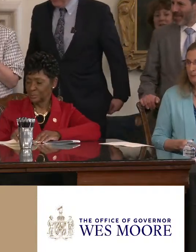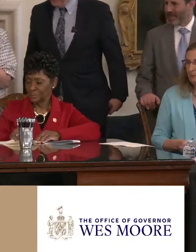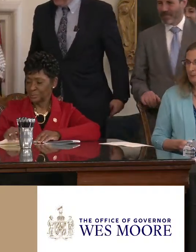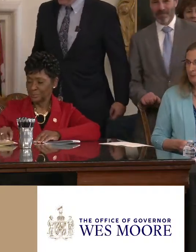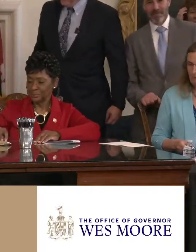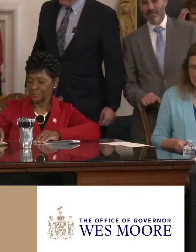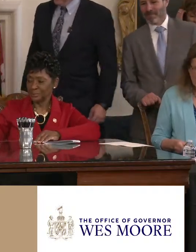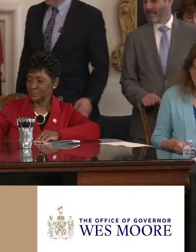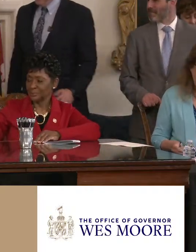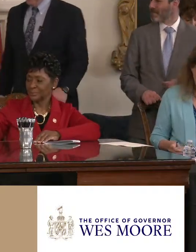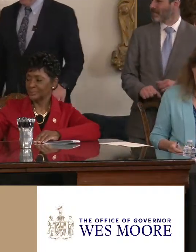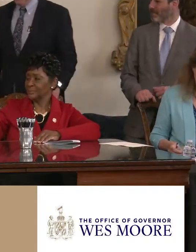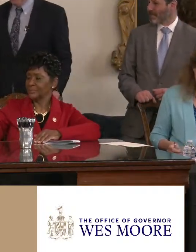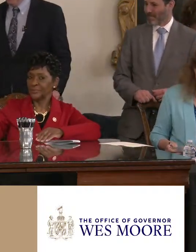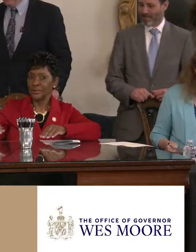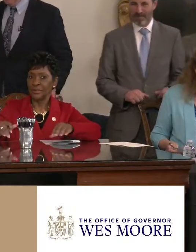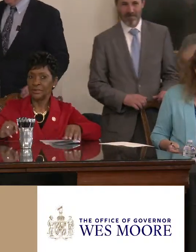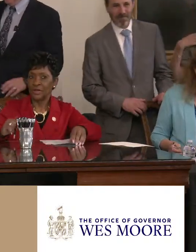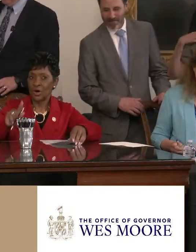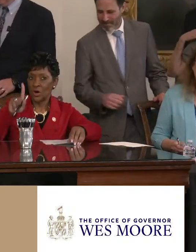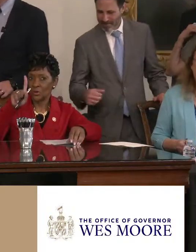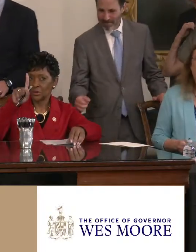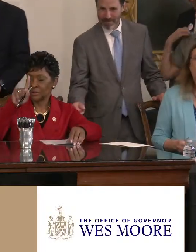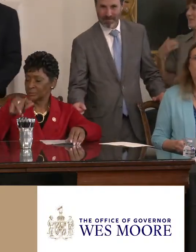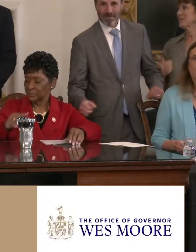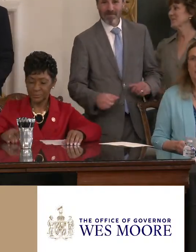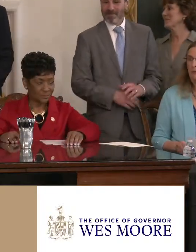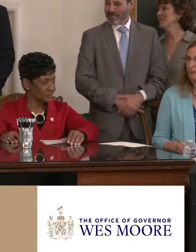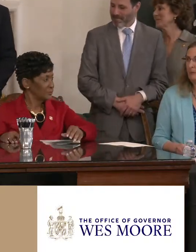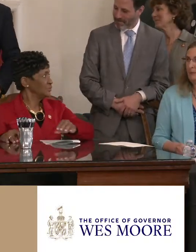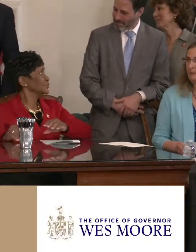Guys, you all right here are, you all are in the pictures.